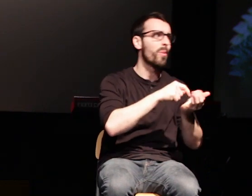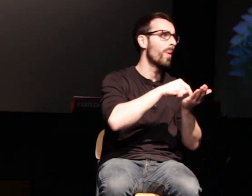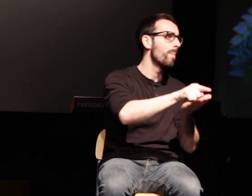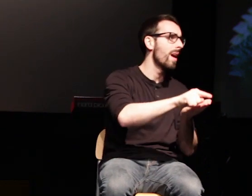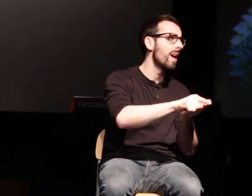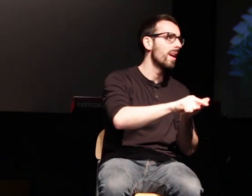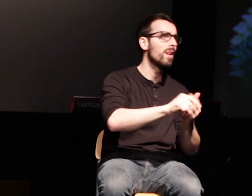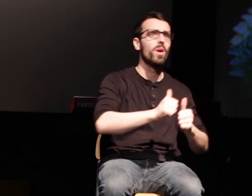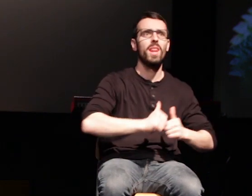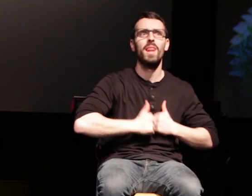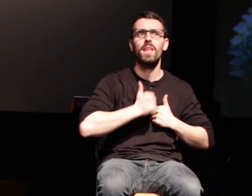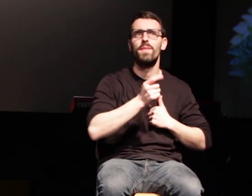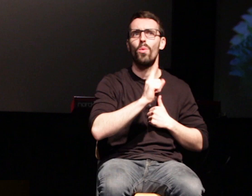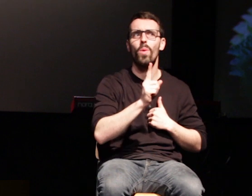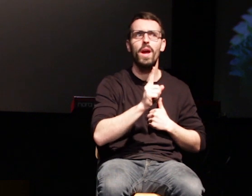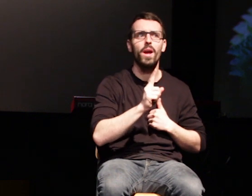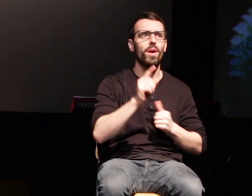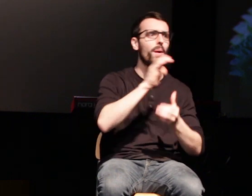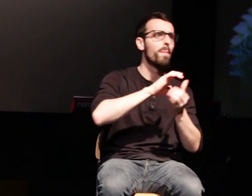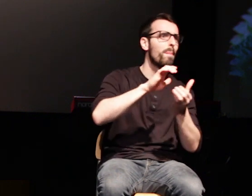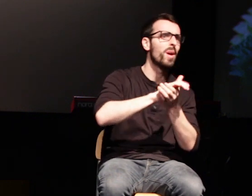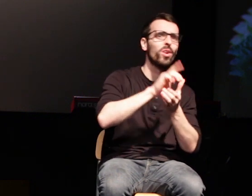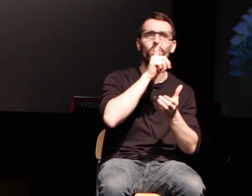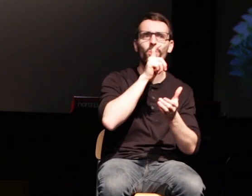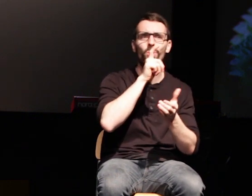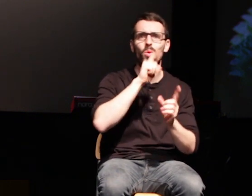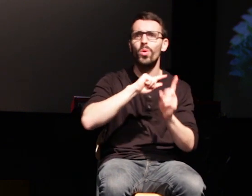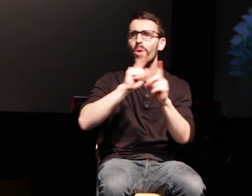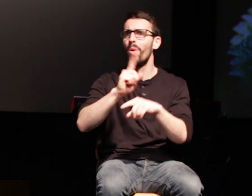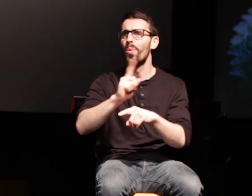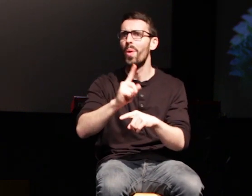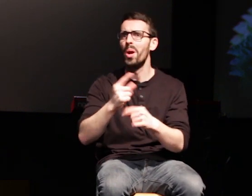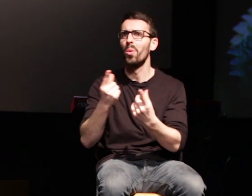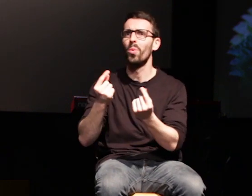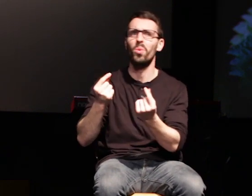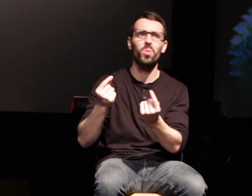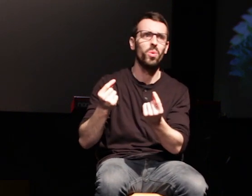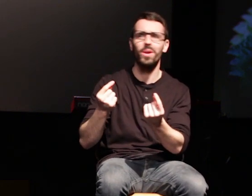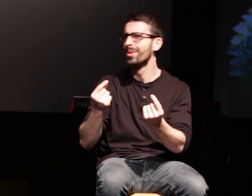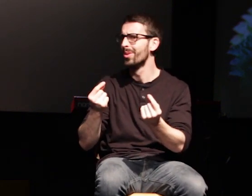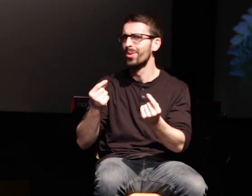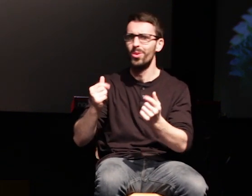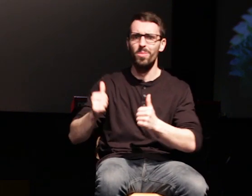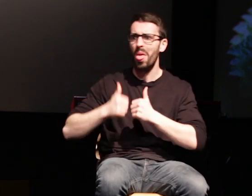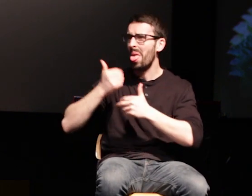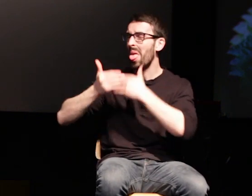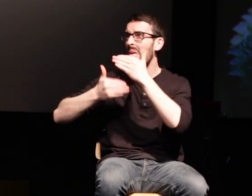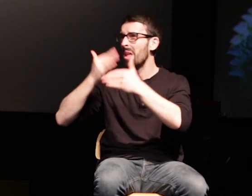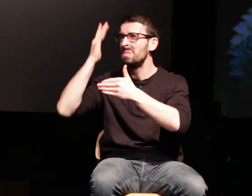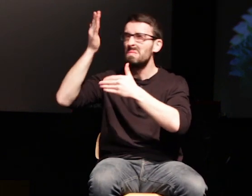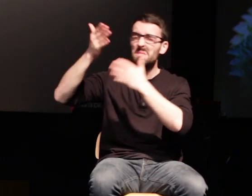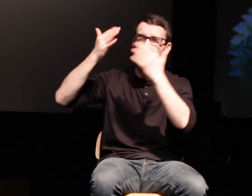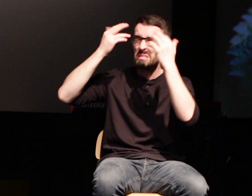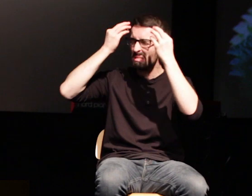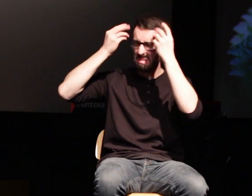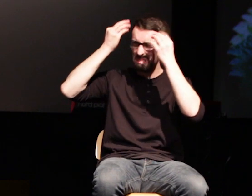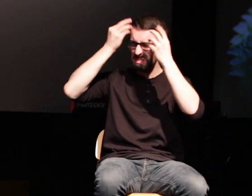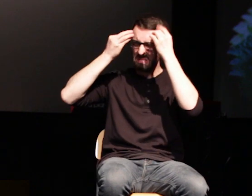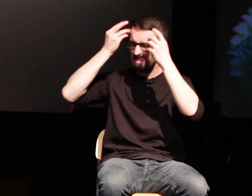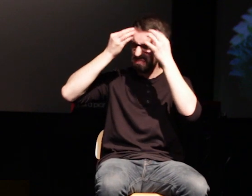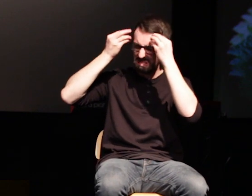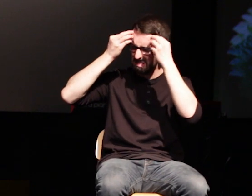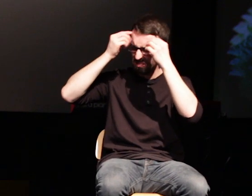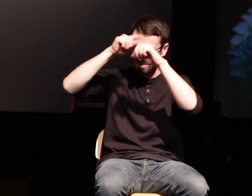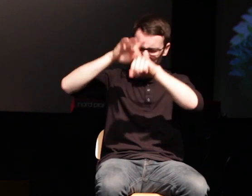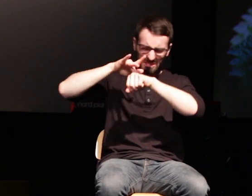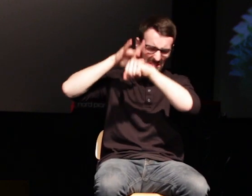live? Who will I marry? Where will I go? What will I do? What if my life is down the line? All these worries, all these